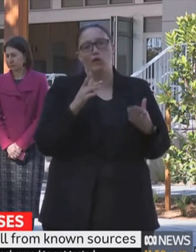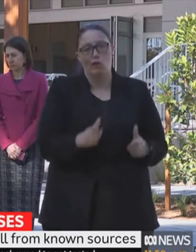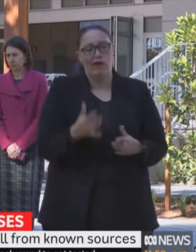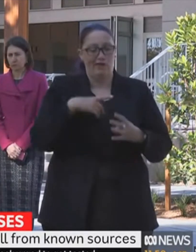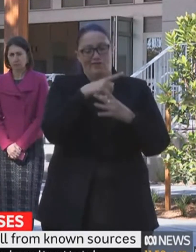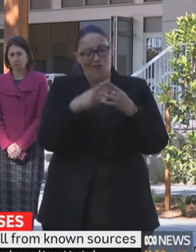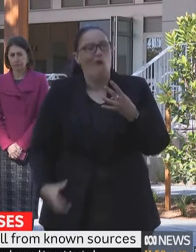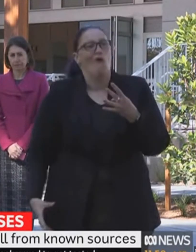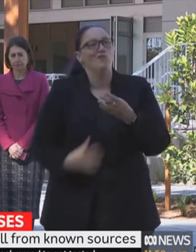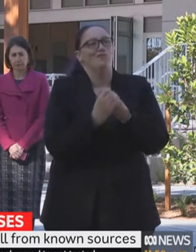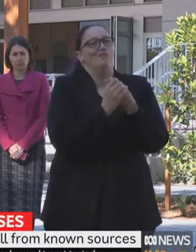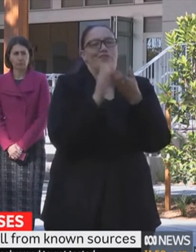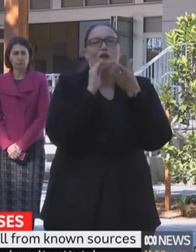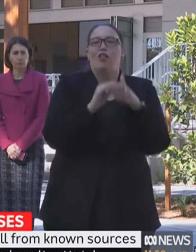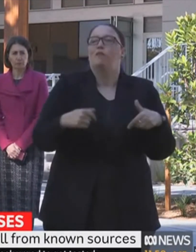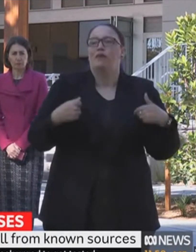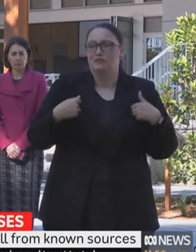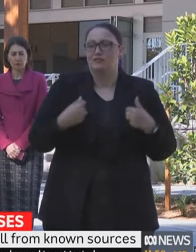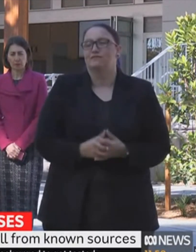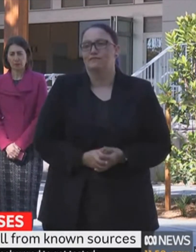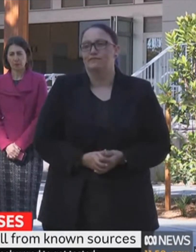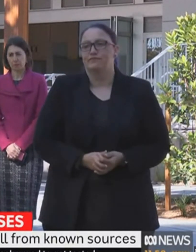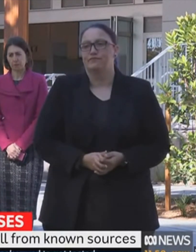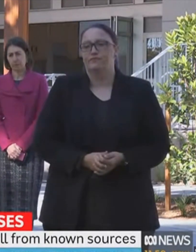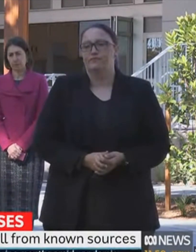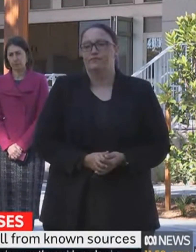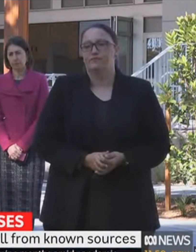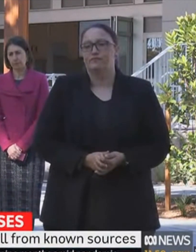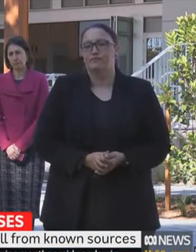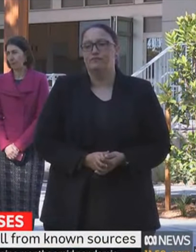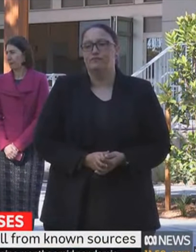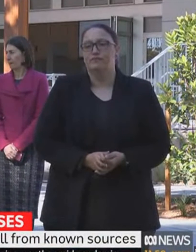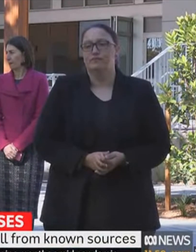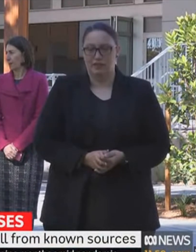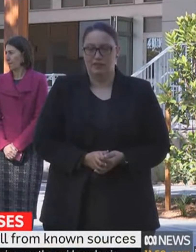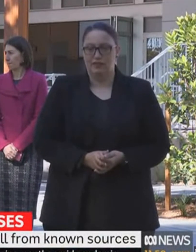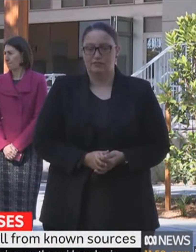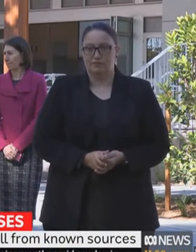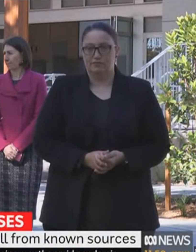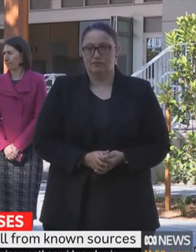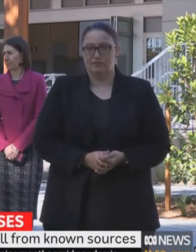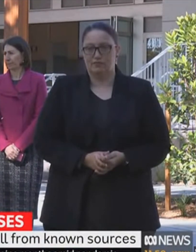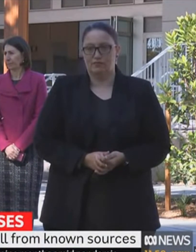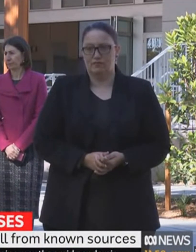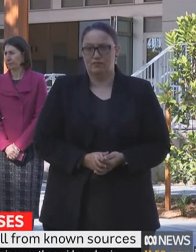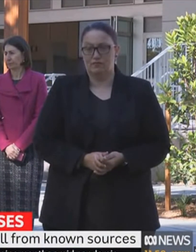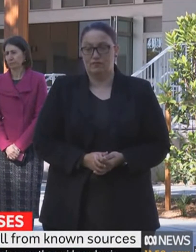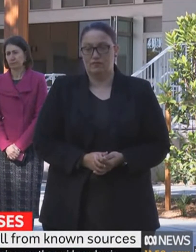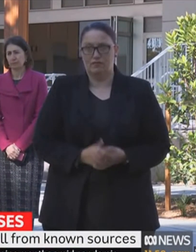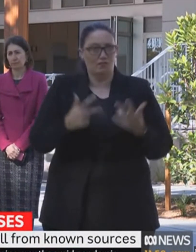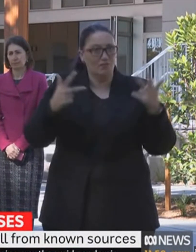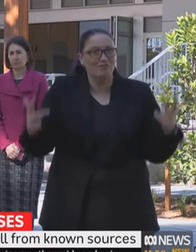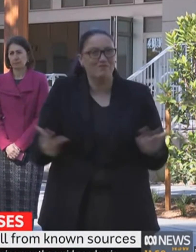multi-pronged attack to this virus. We also know that it's not practical. Some of the settings where we've seen transmission occurring is often